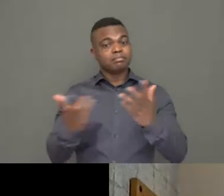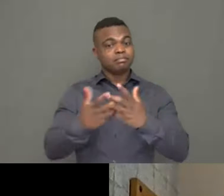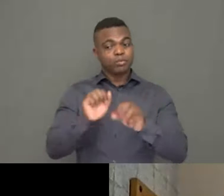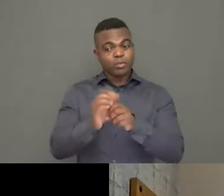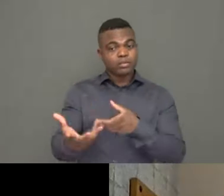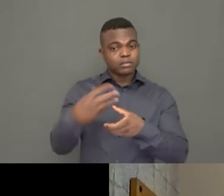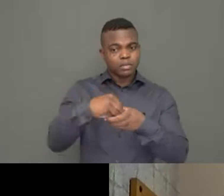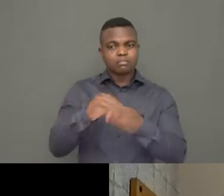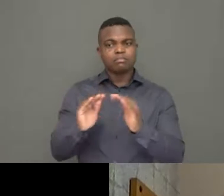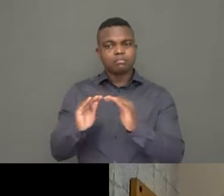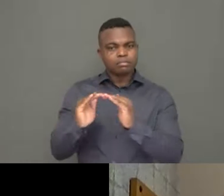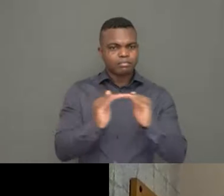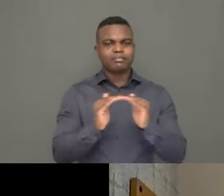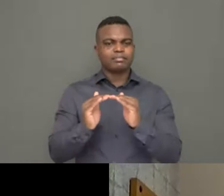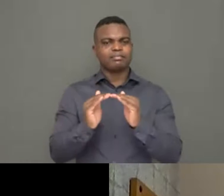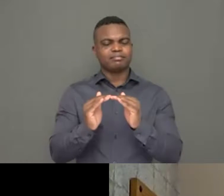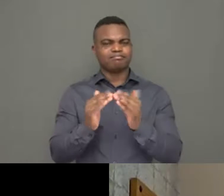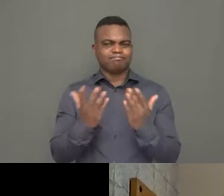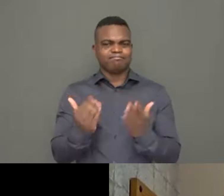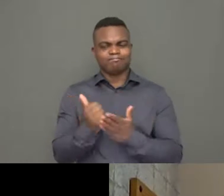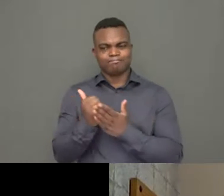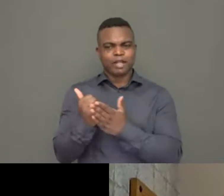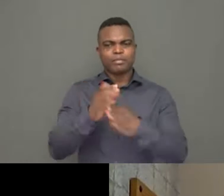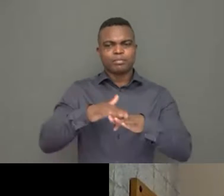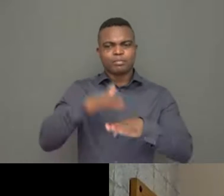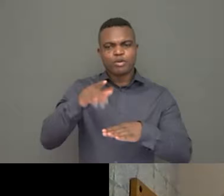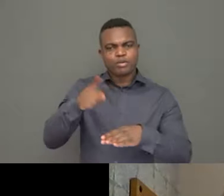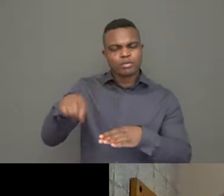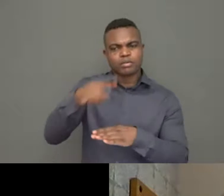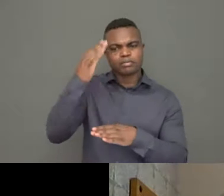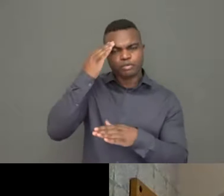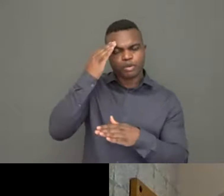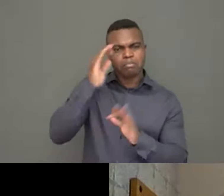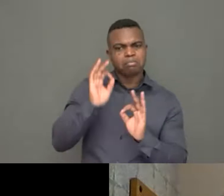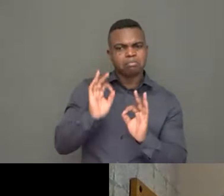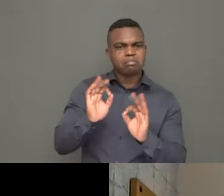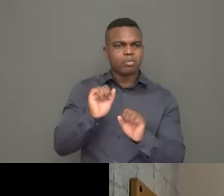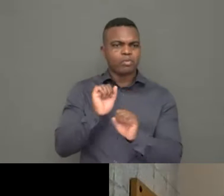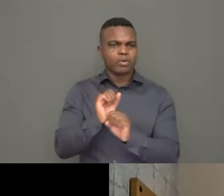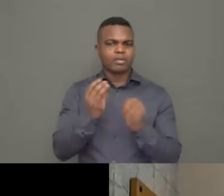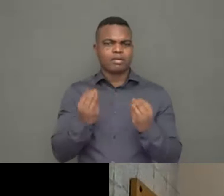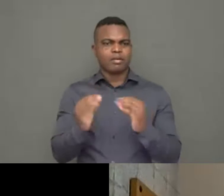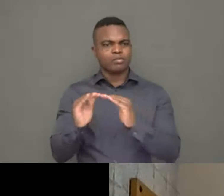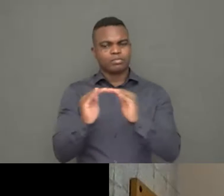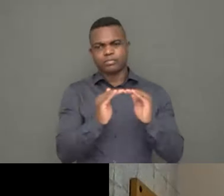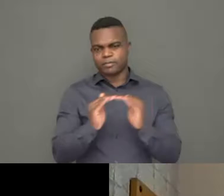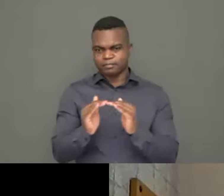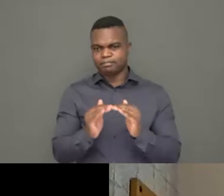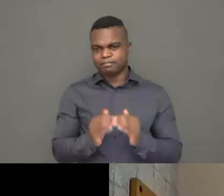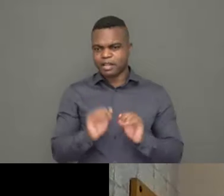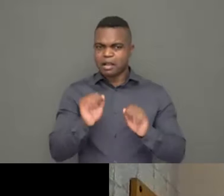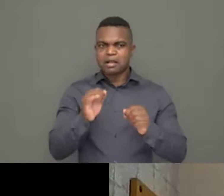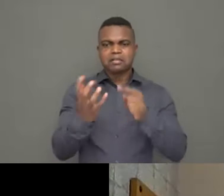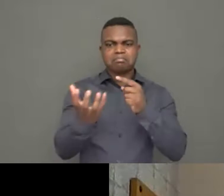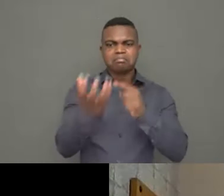one of the global goals of reduced inequalities in communities and in, you know, the work